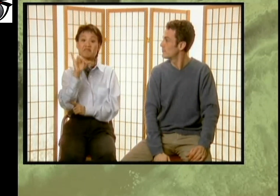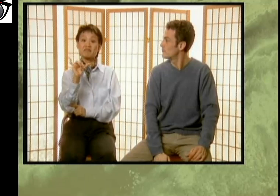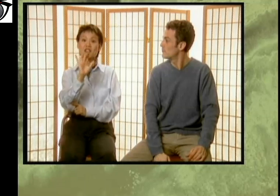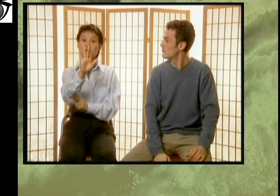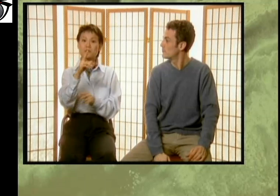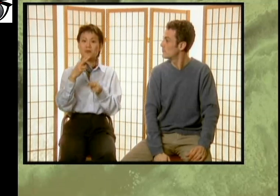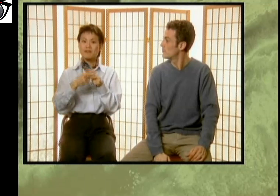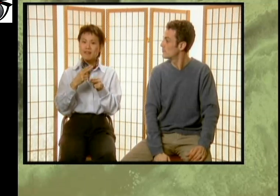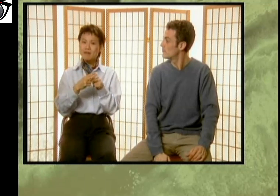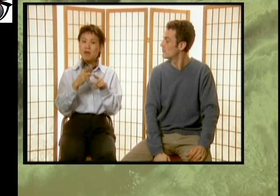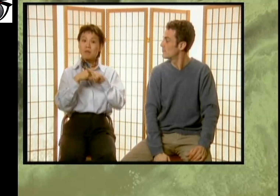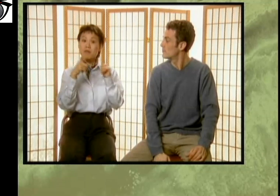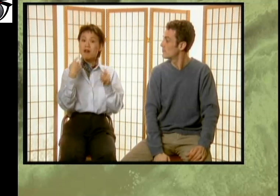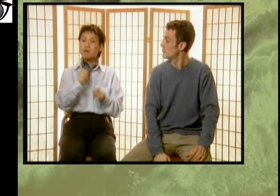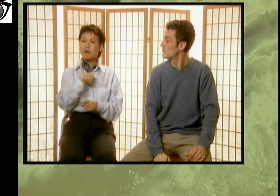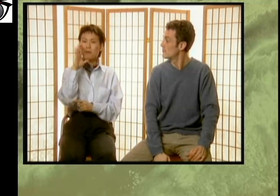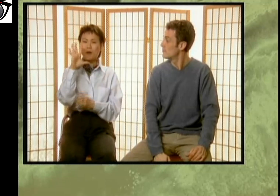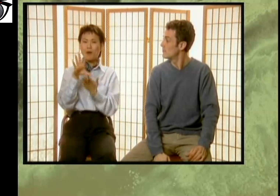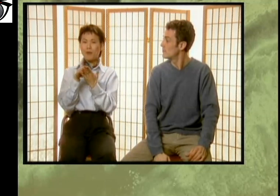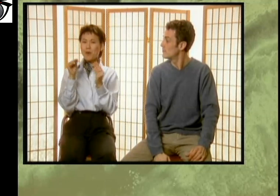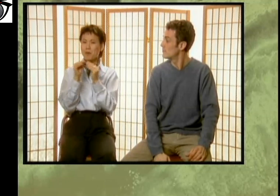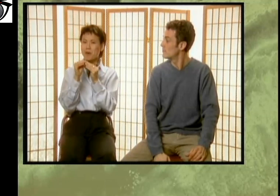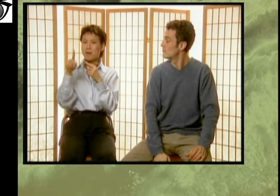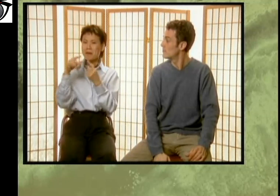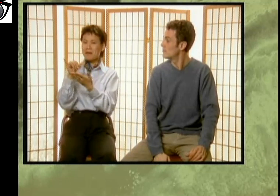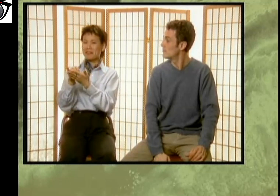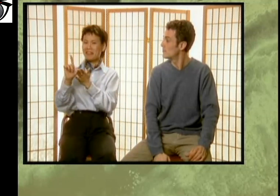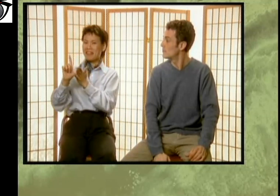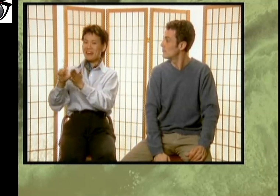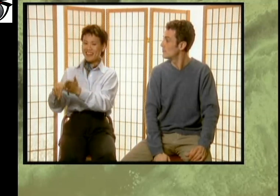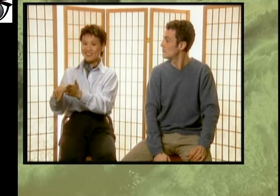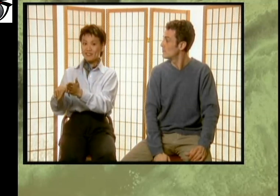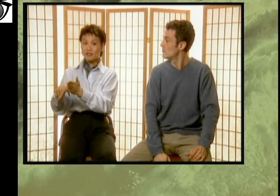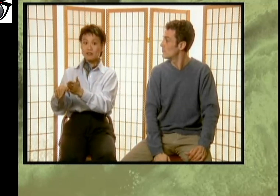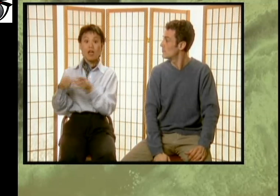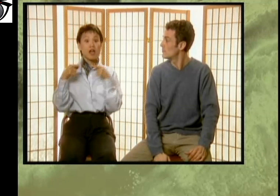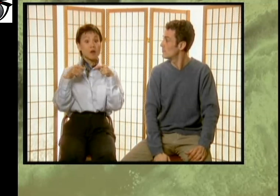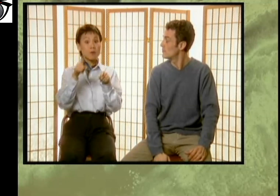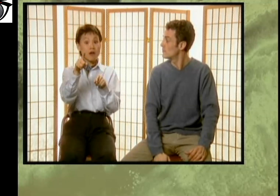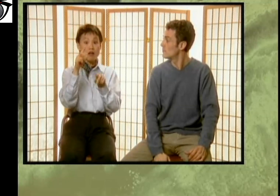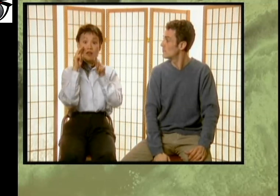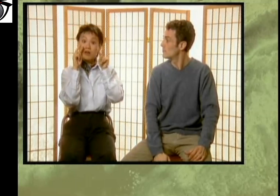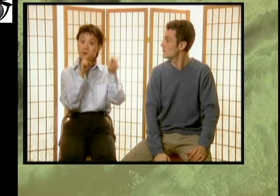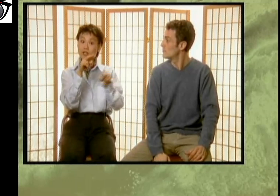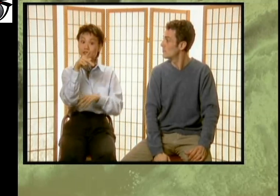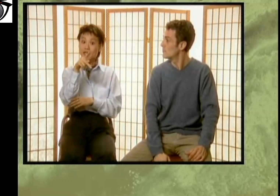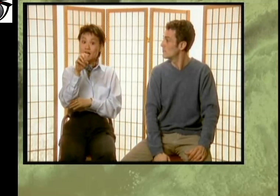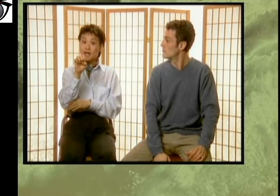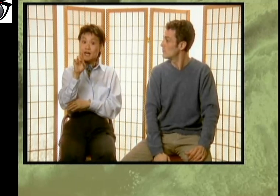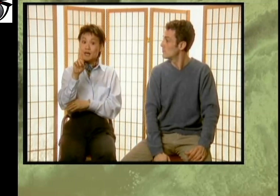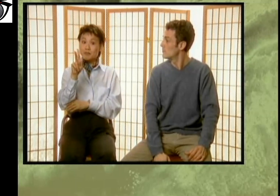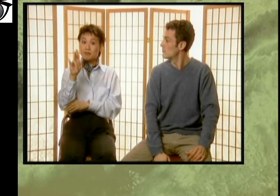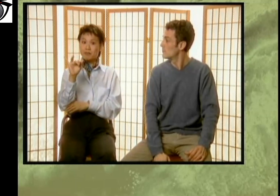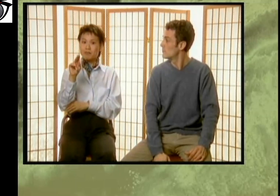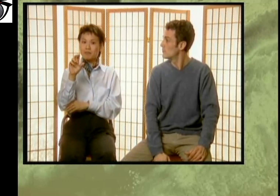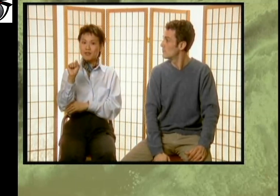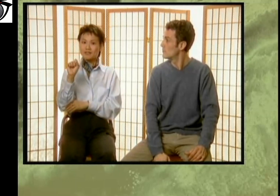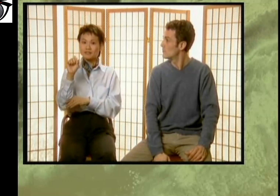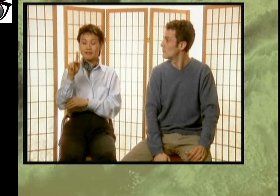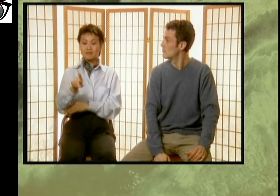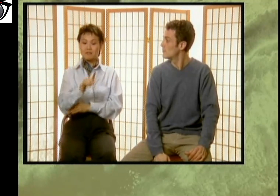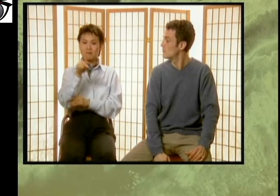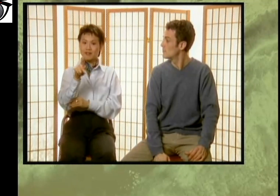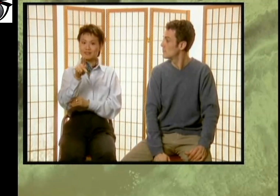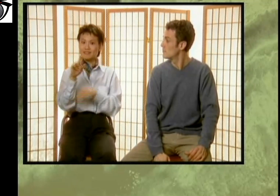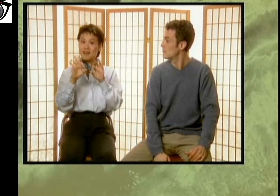spell words, such as your name, but we'll learn about that later. When you watch the Perkins